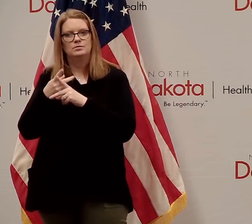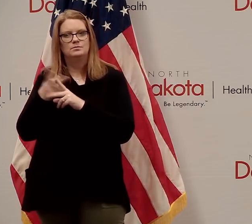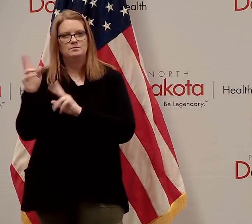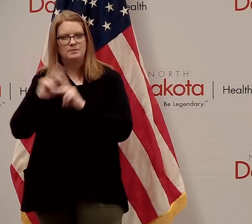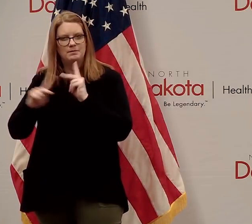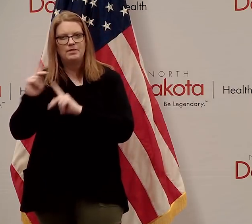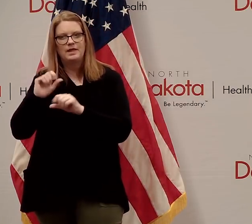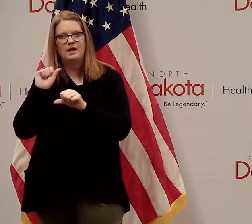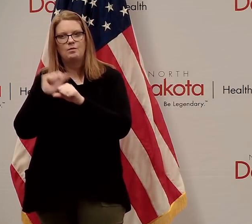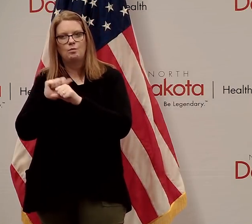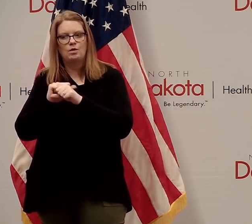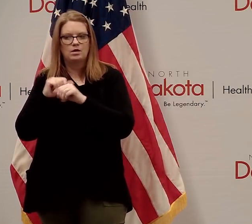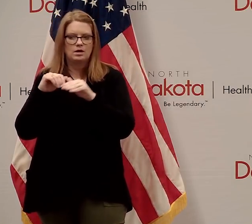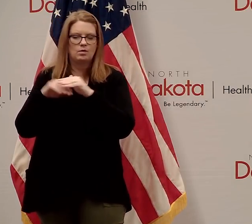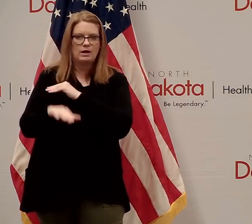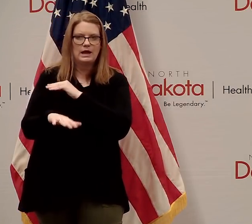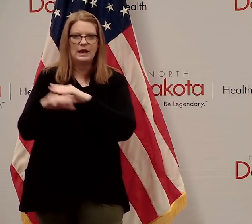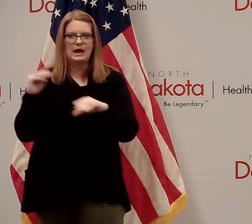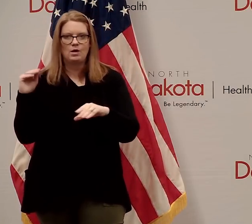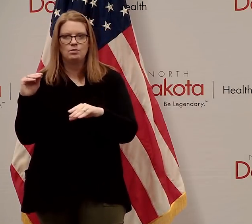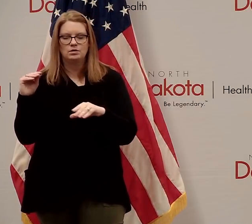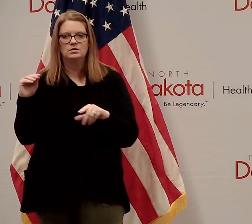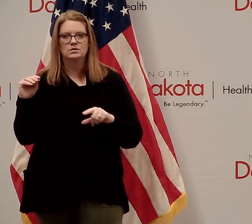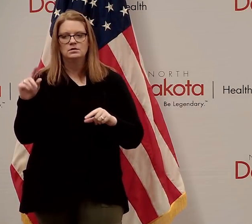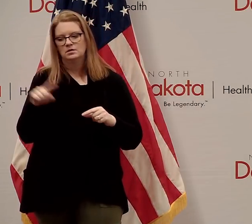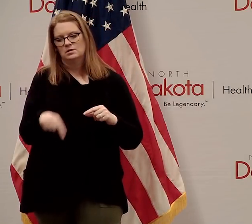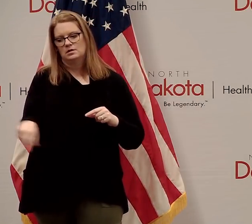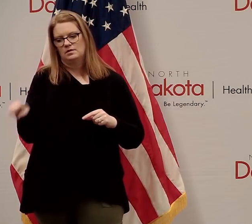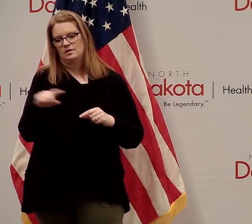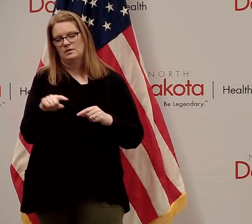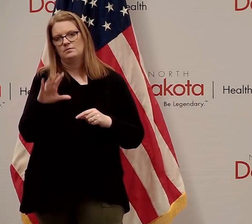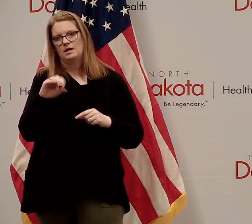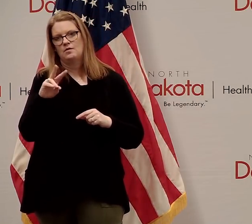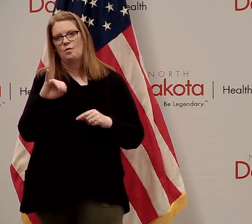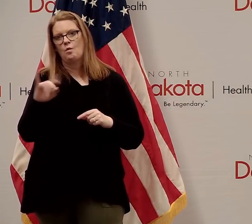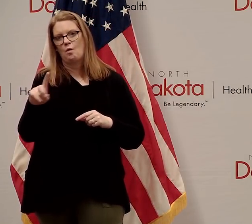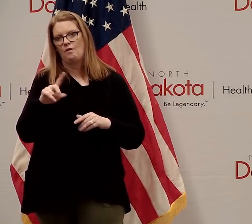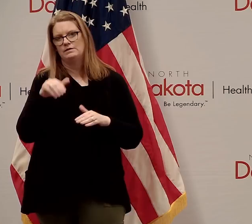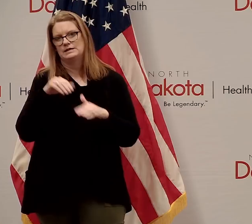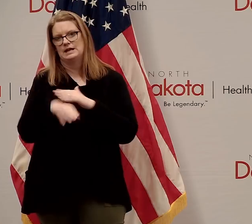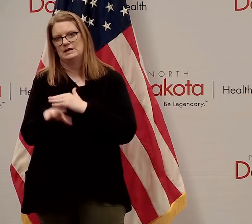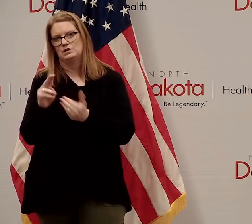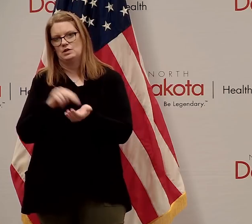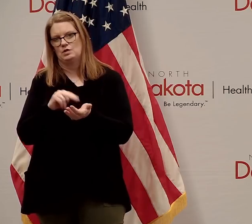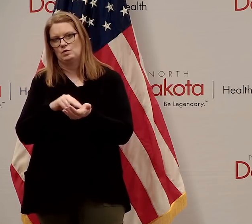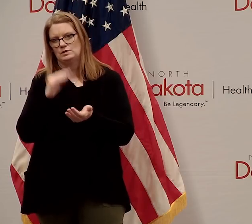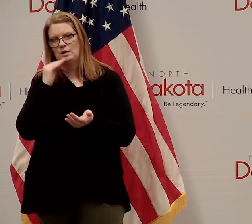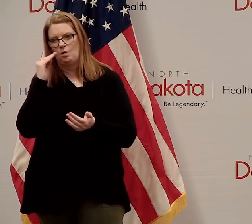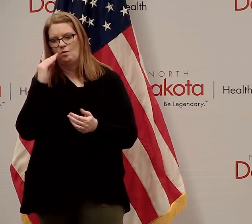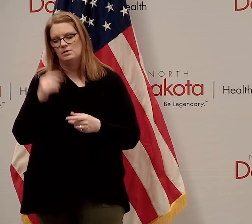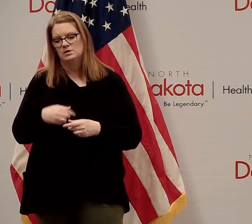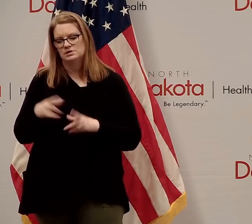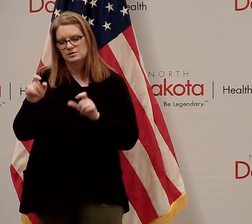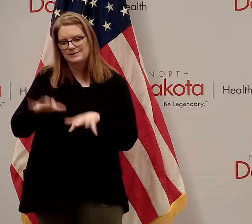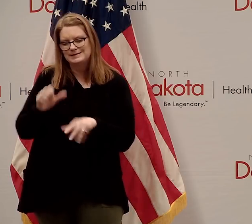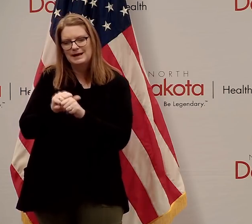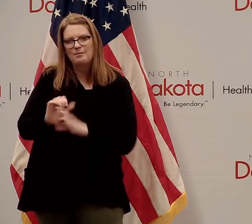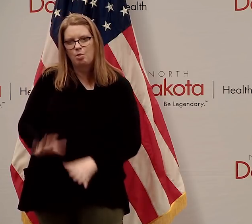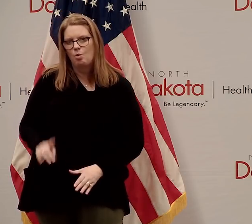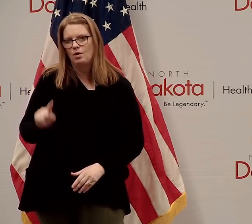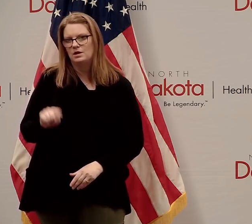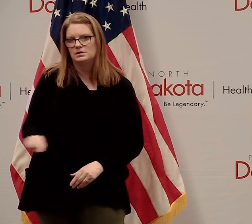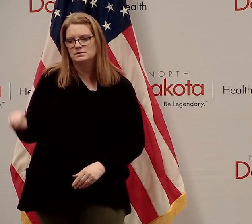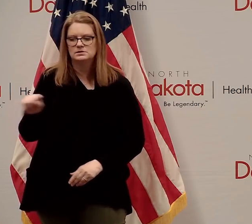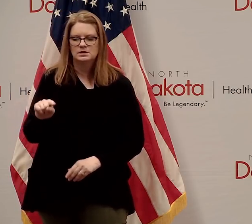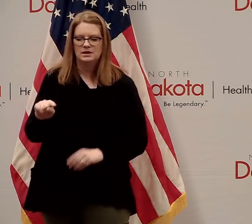caregivers that are coming and going, that could be how COVID's getting into the nursing home. So that's one of the things that we're looking